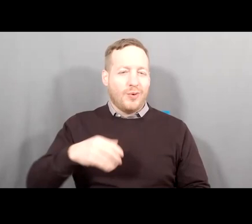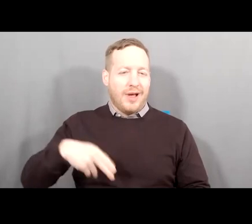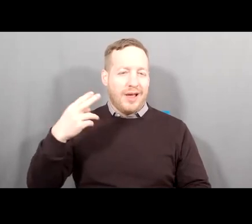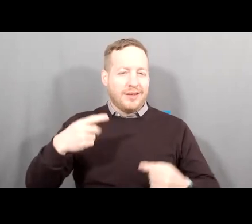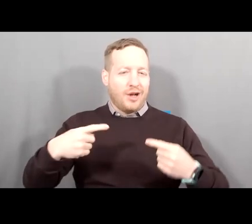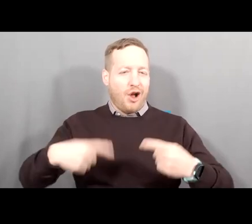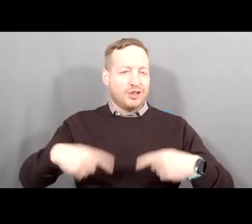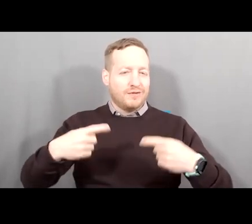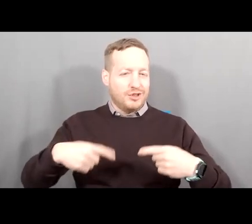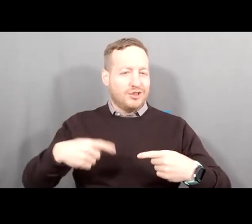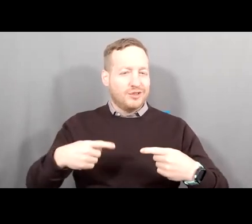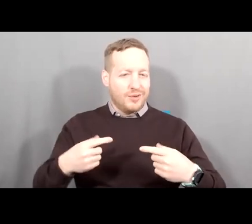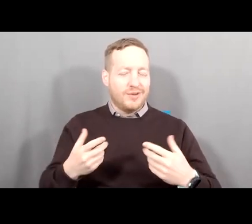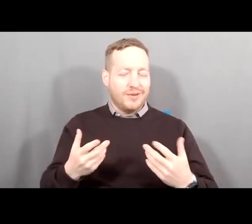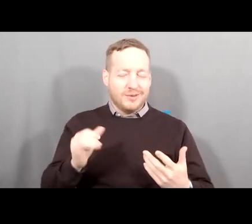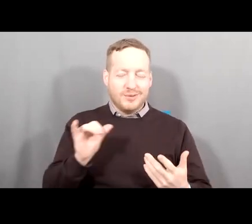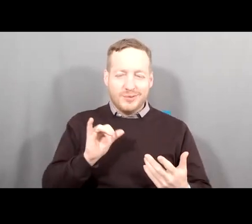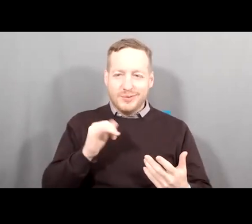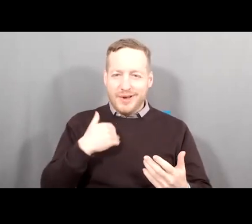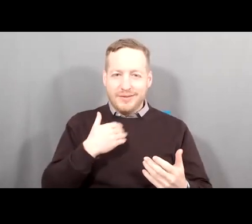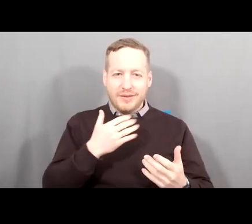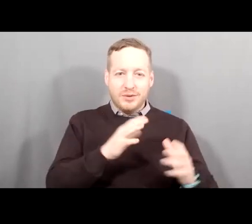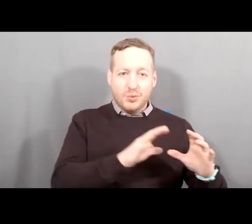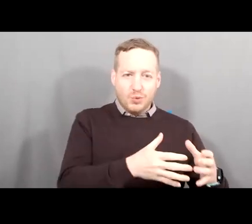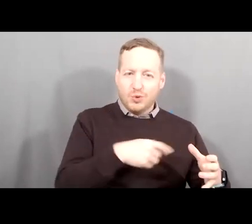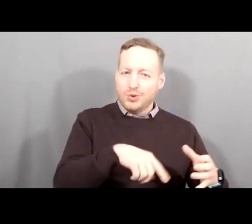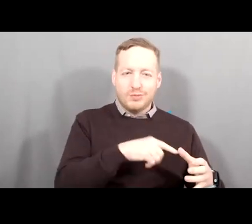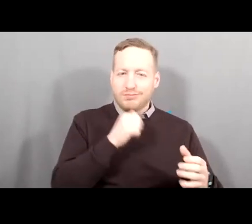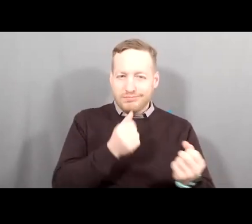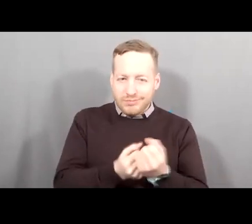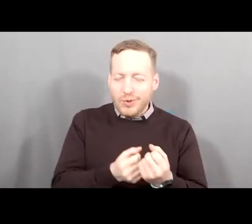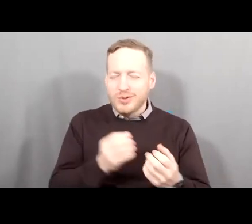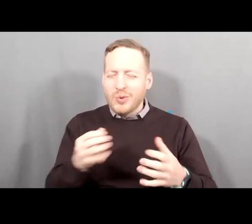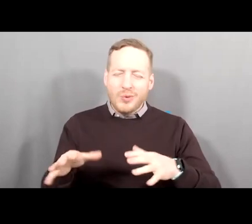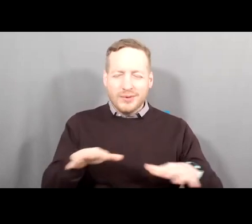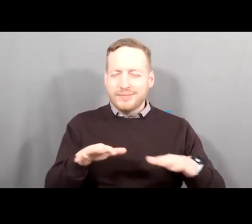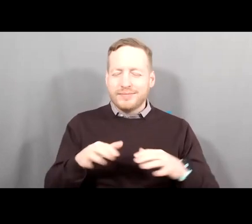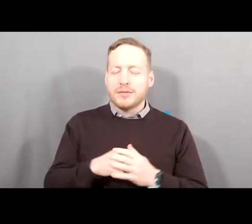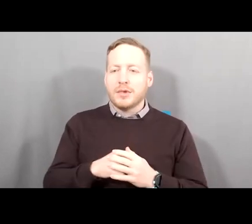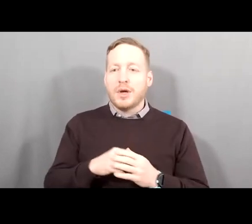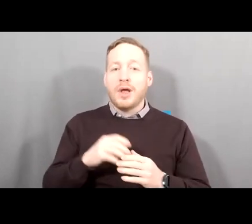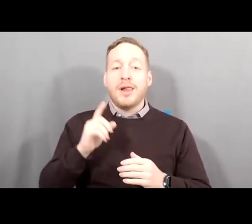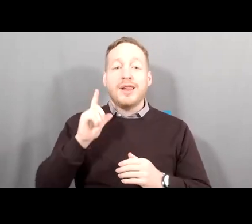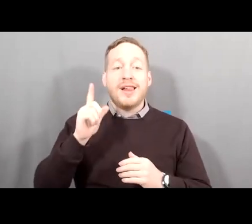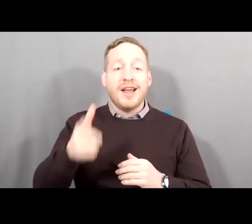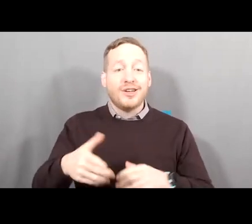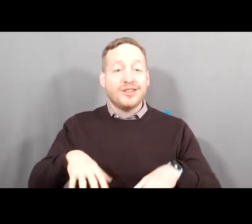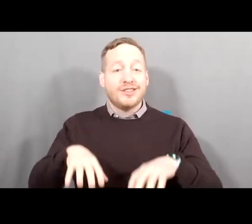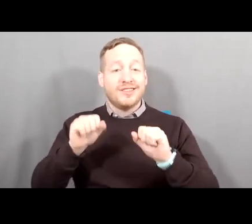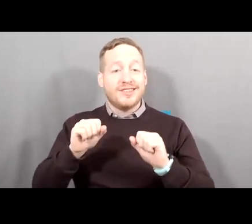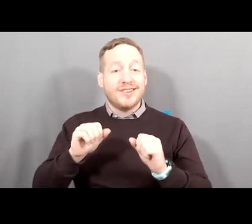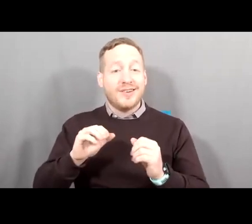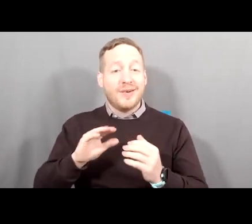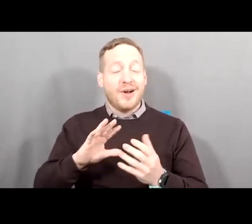That was a huge turnout and it was controversial. So I think when we have a group, who had supported or